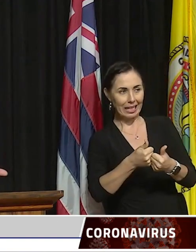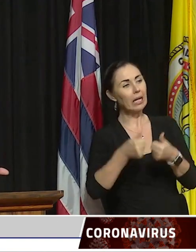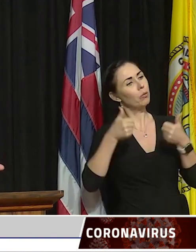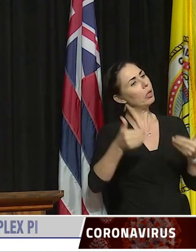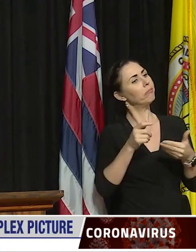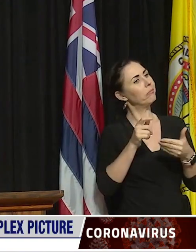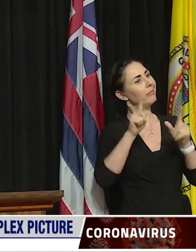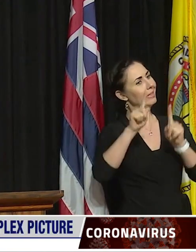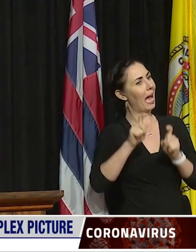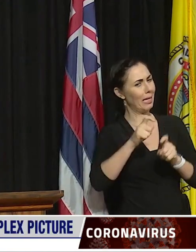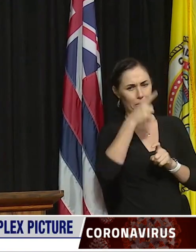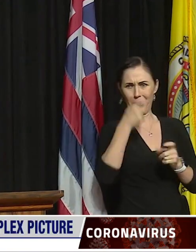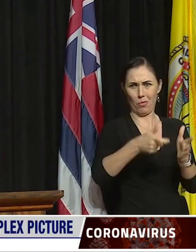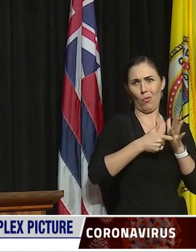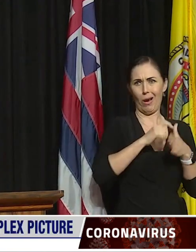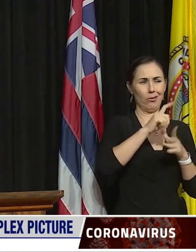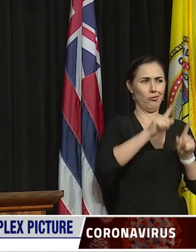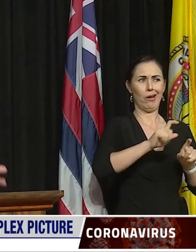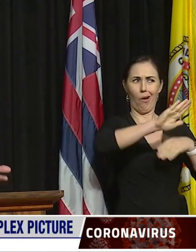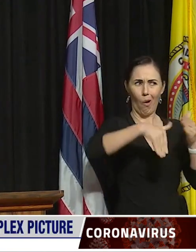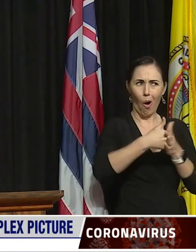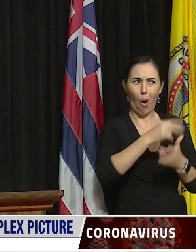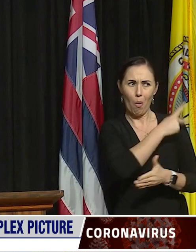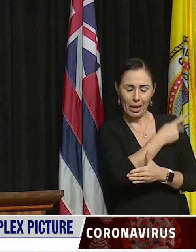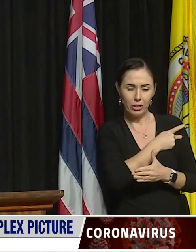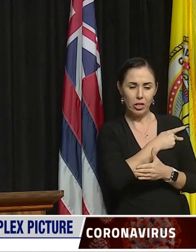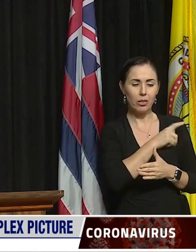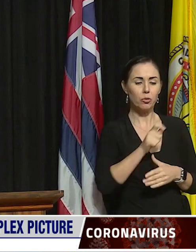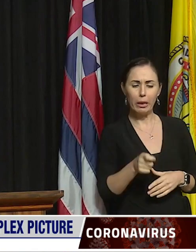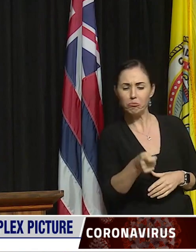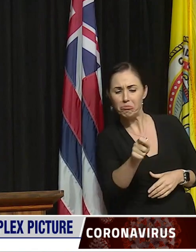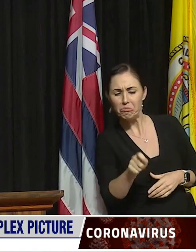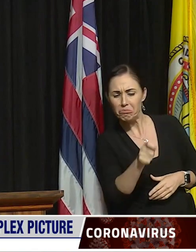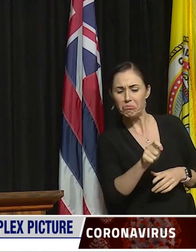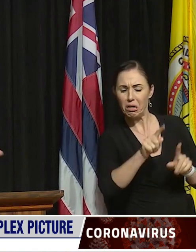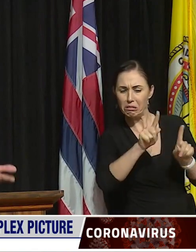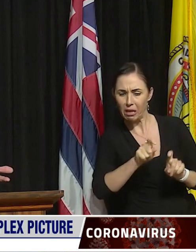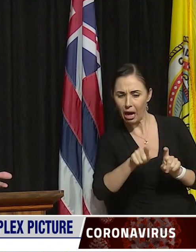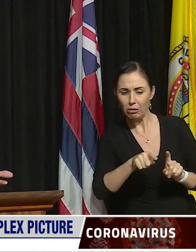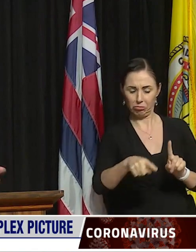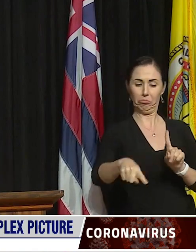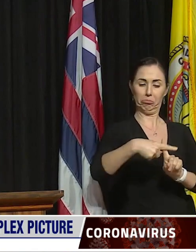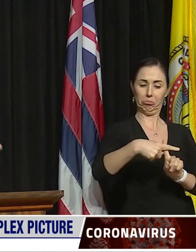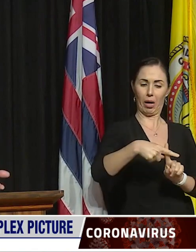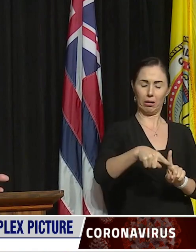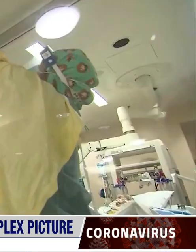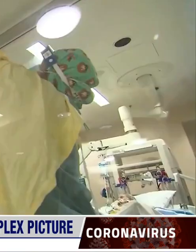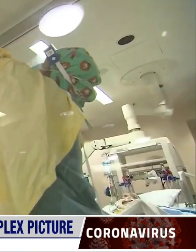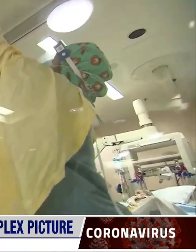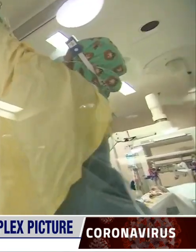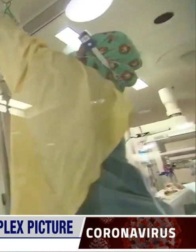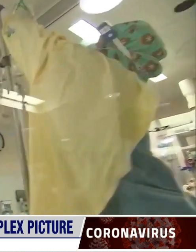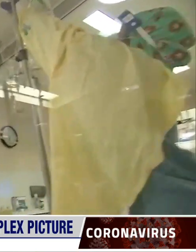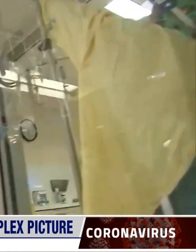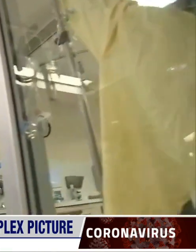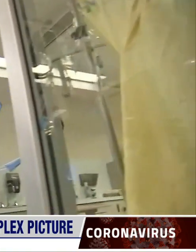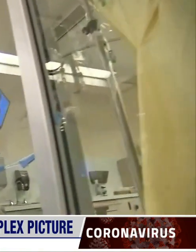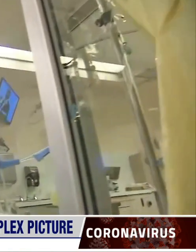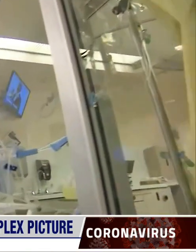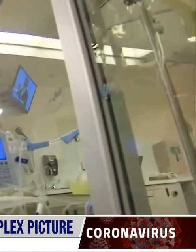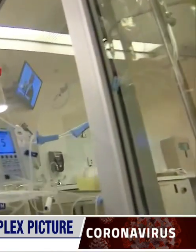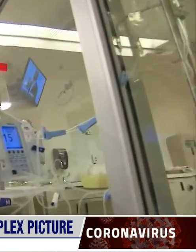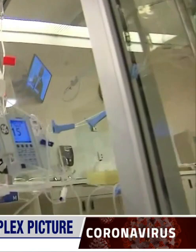because we test all of our inpatients, it may be found that they have COVID and they didn't even know it, they don't have symptoms. Still, that